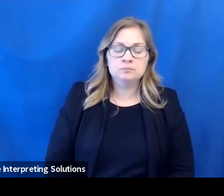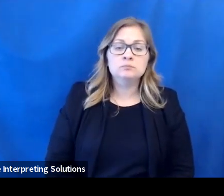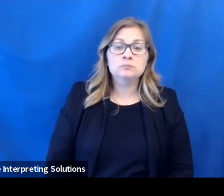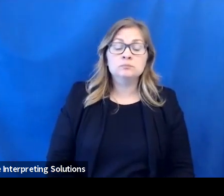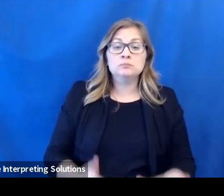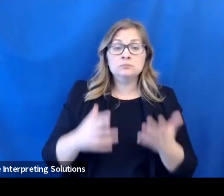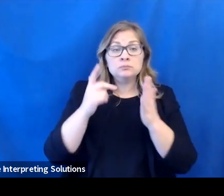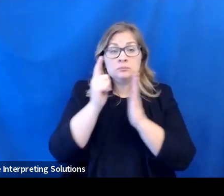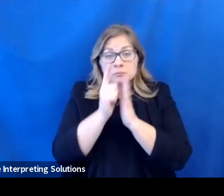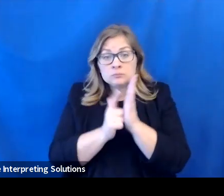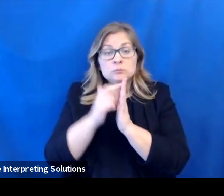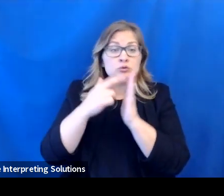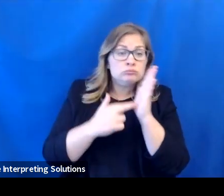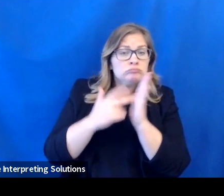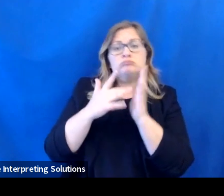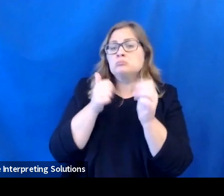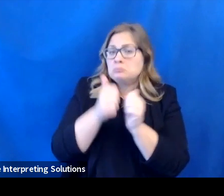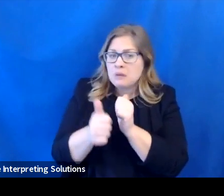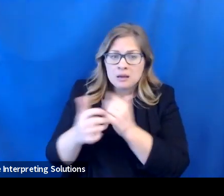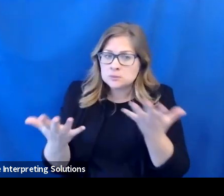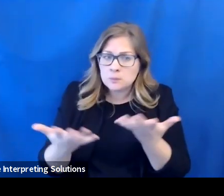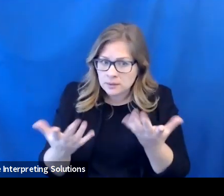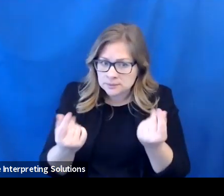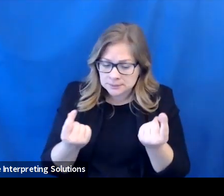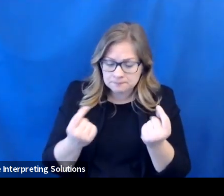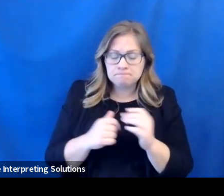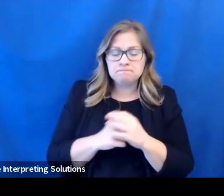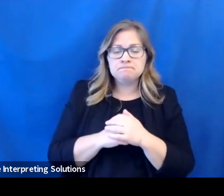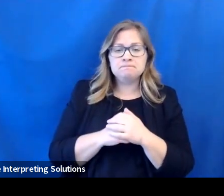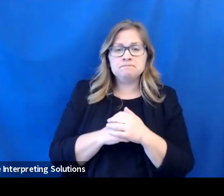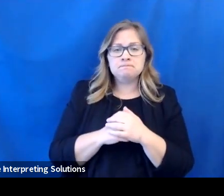And Commissioner, do you have any sense how many people you're talking about here?